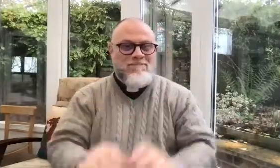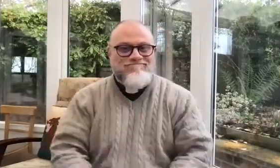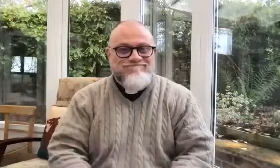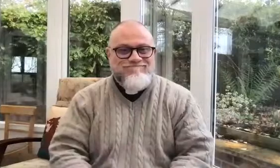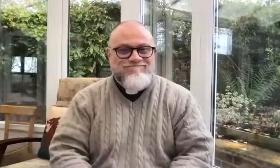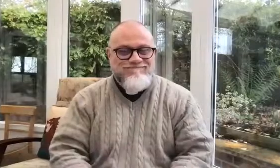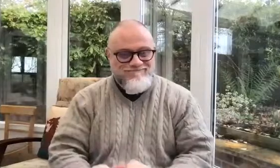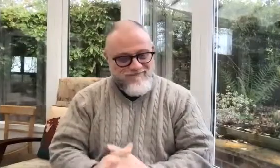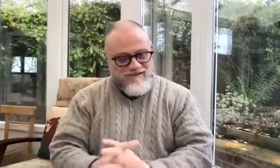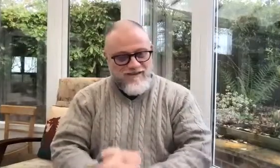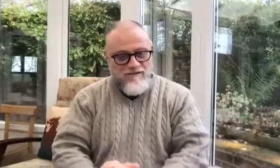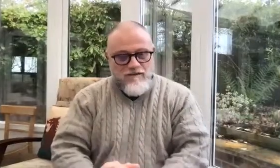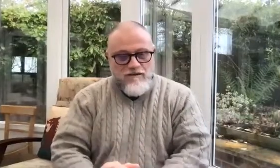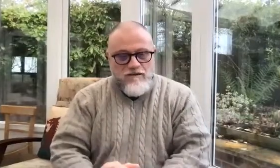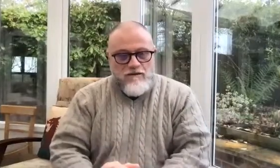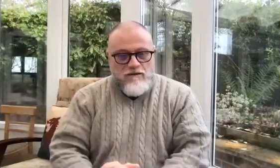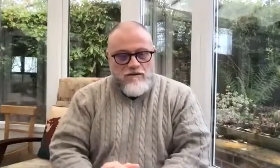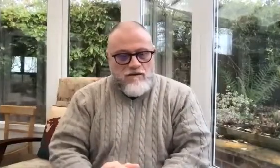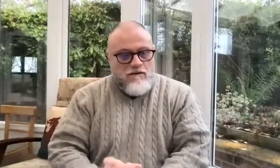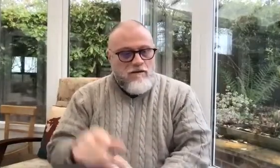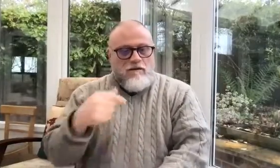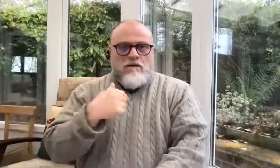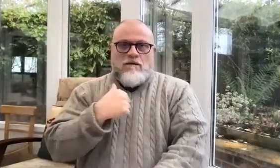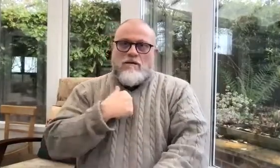we're having same access, equal access.